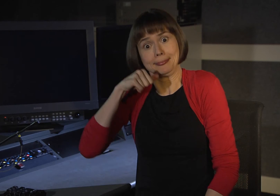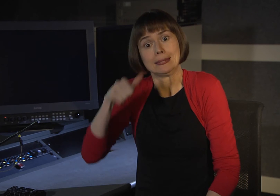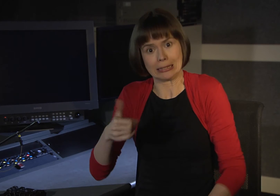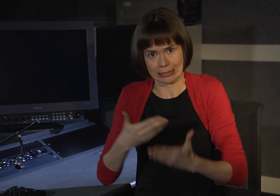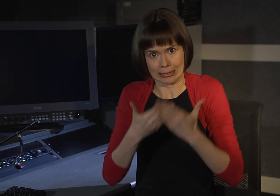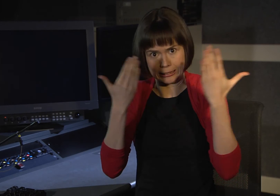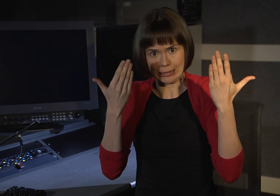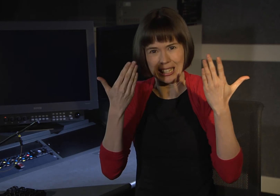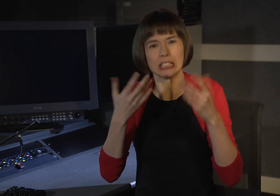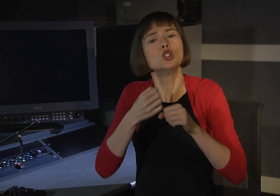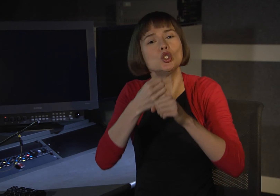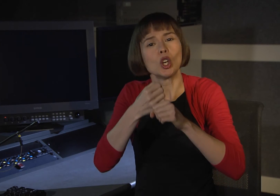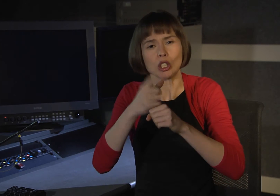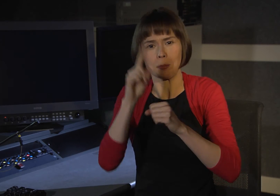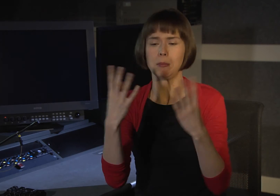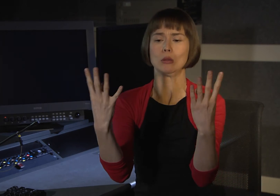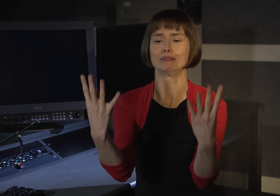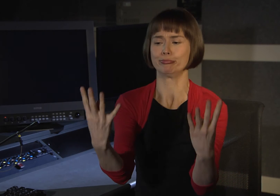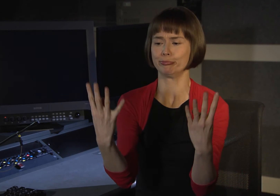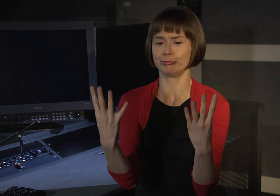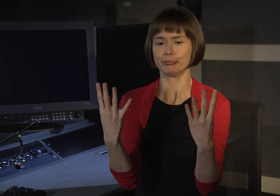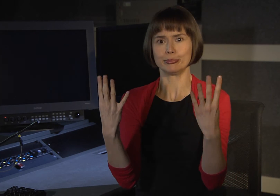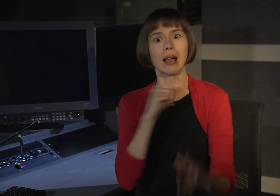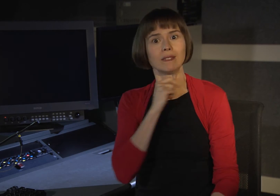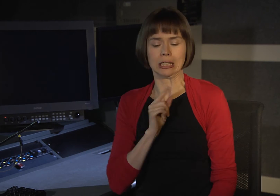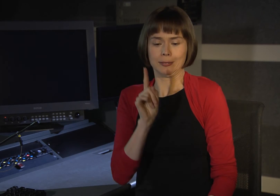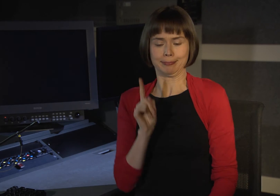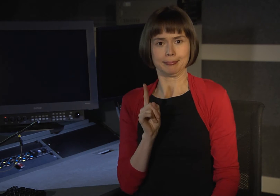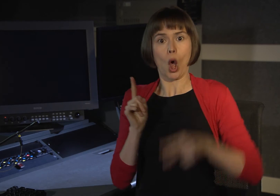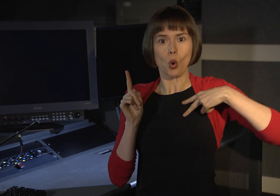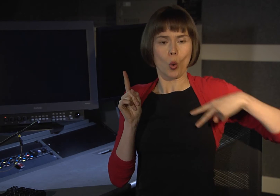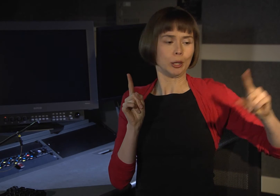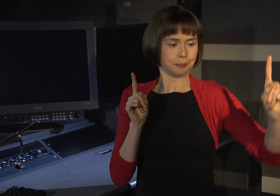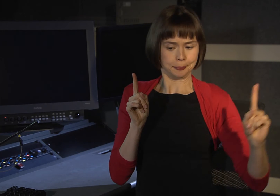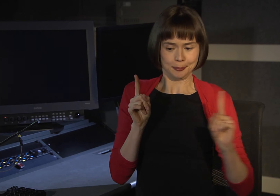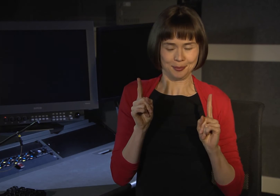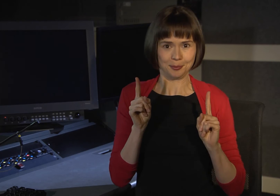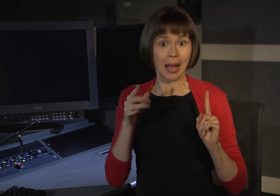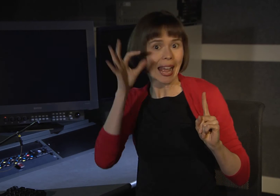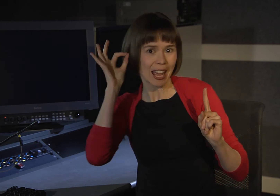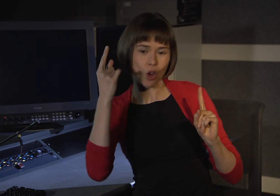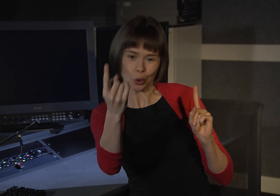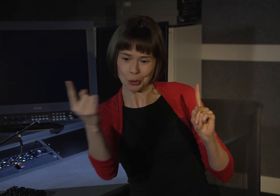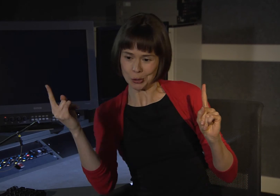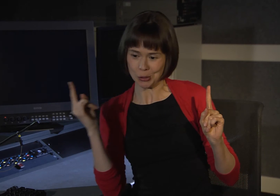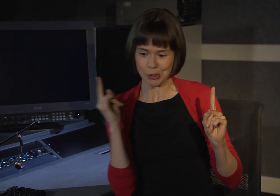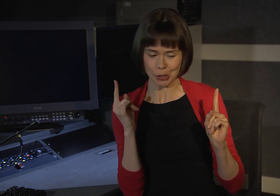So the next day at the church, everyone's there ready for the wedding to happen. Friar Francis is there, Claudio's in his place, and Hero comes